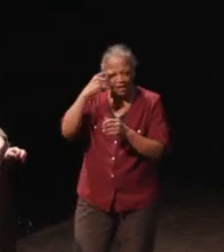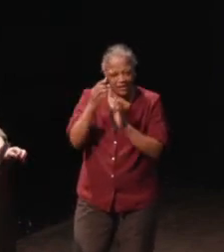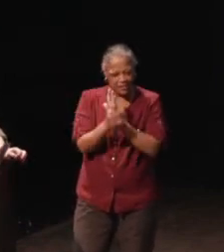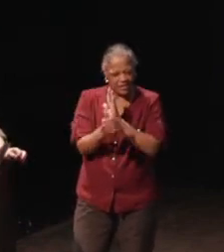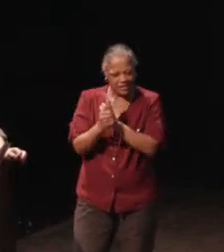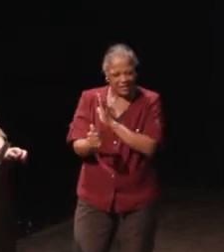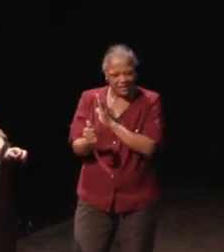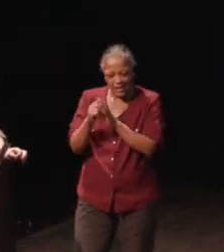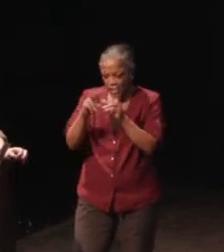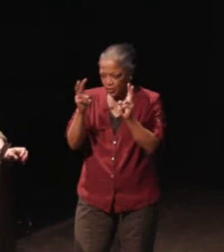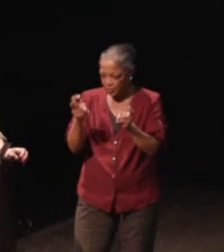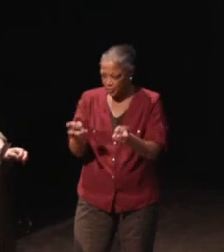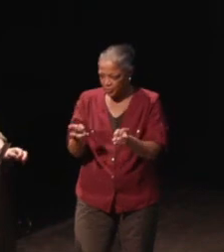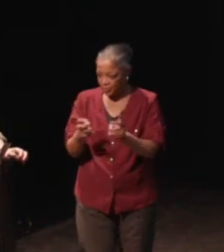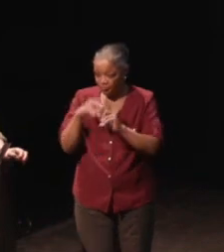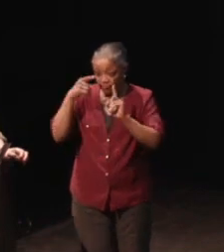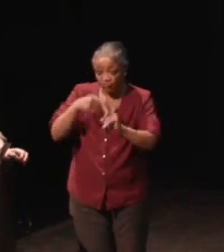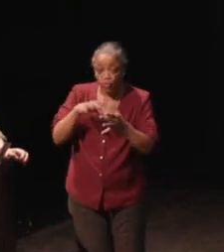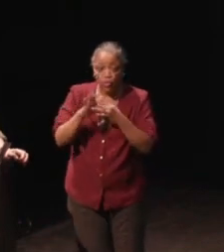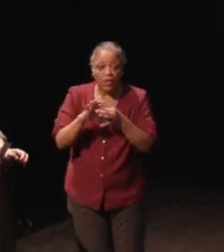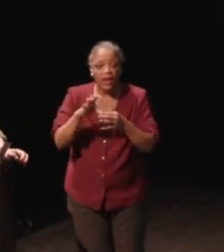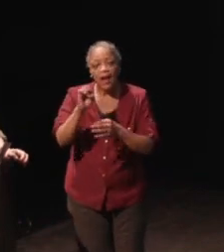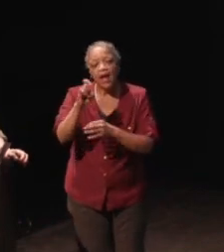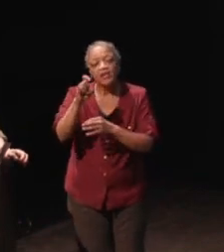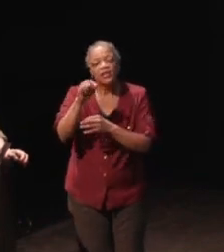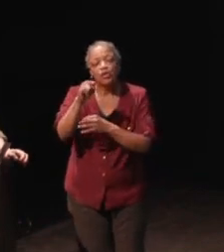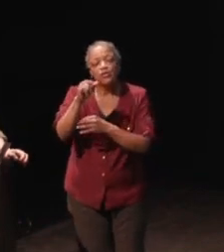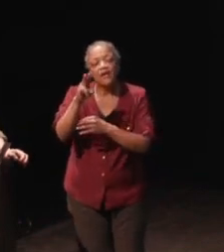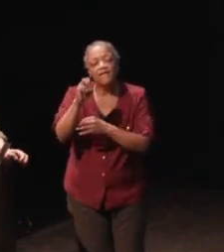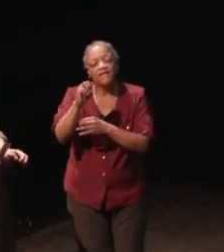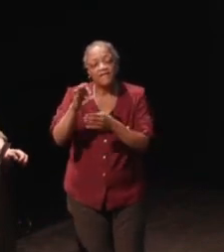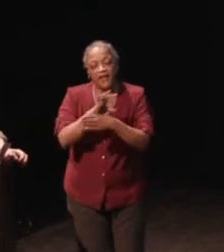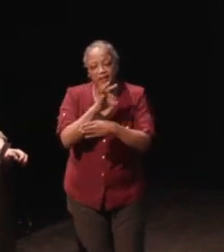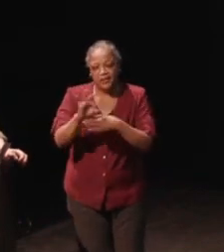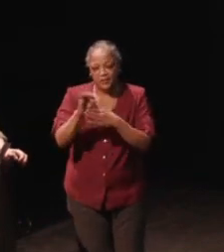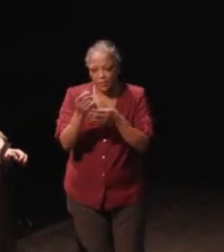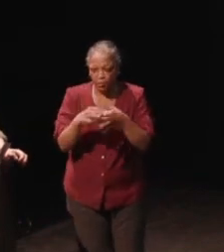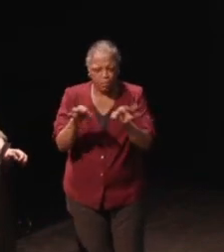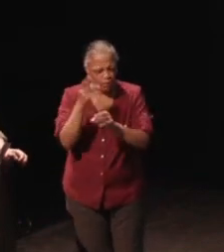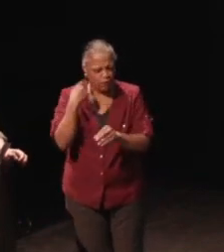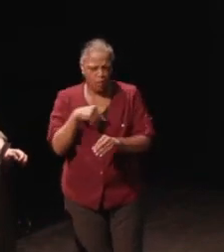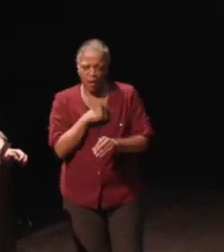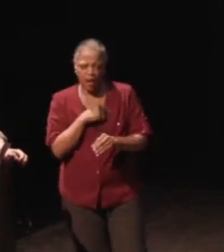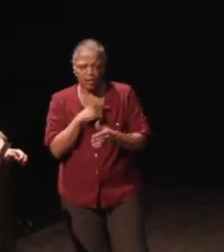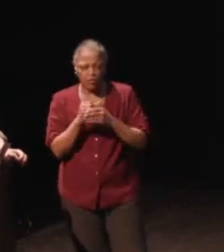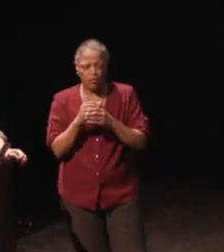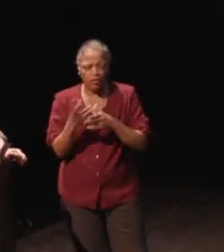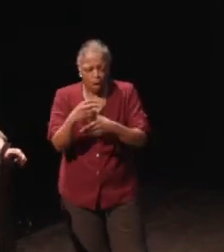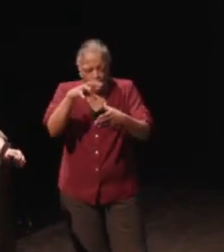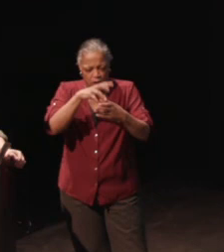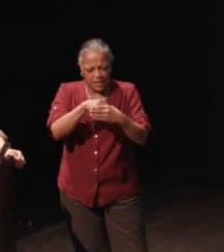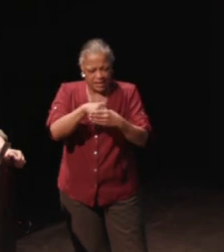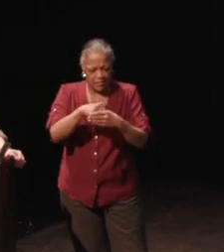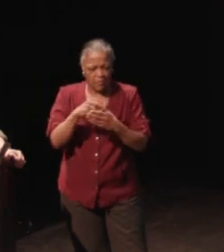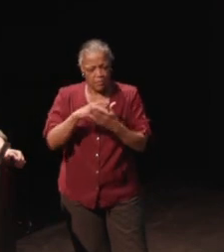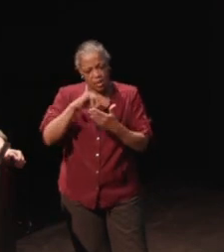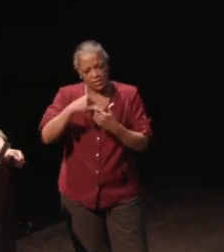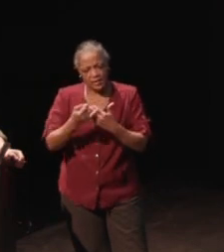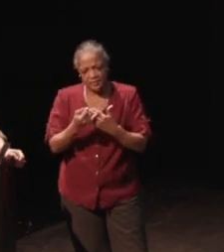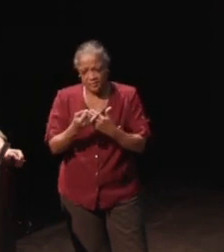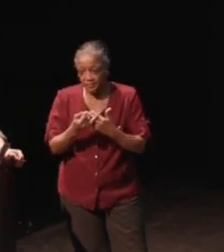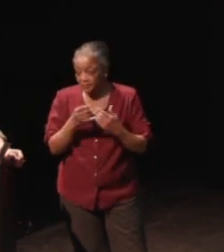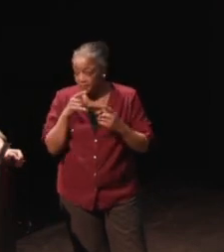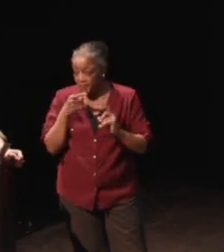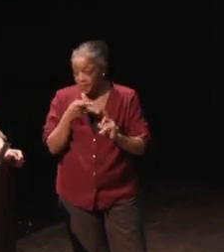cognitive issues, but in particular around executive functioning, because that's one of the important ones for us with this autism project. And